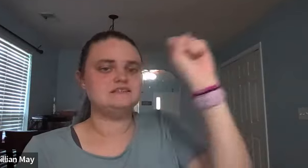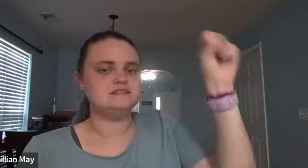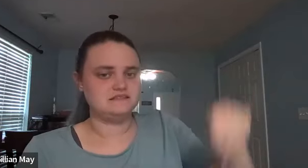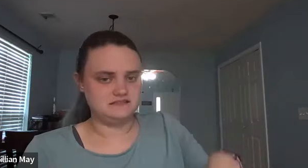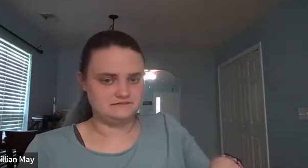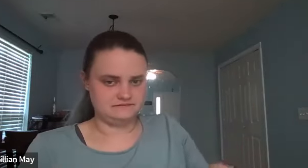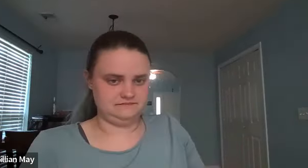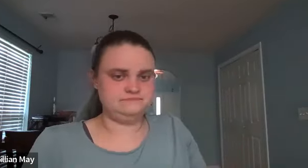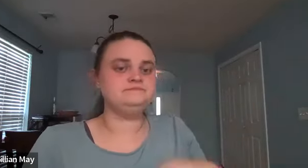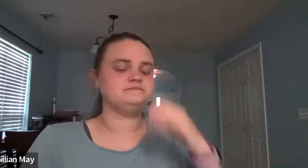Season.